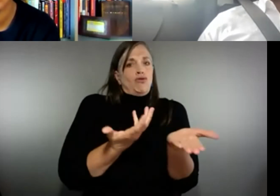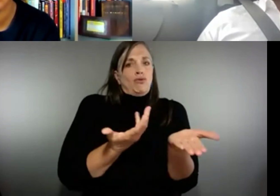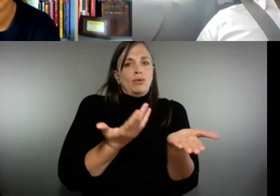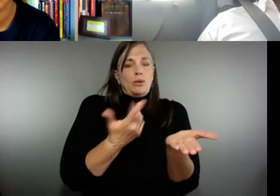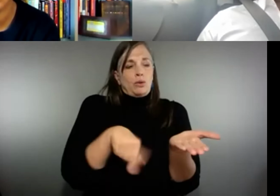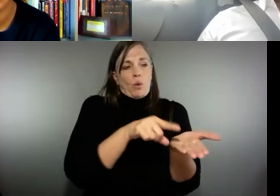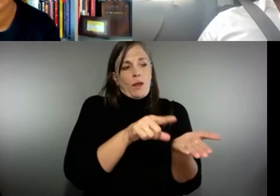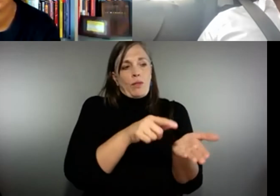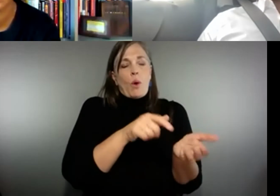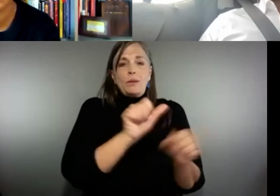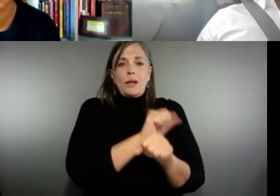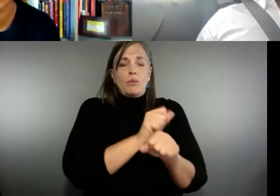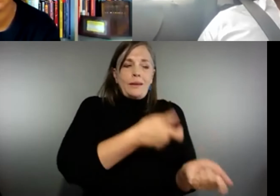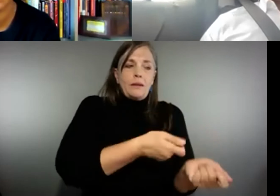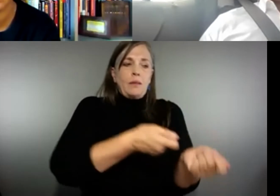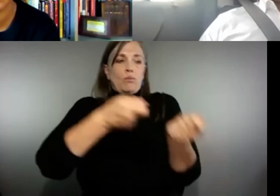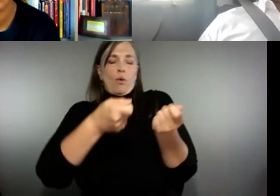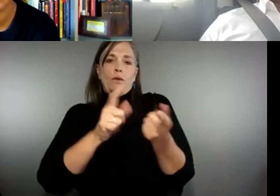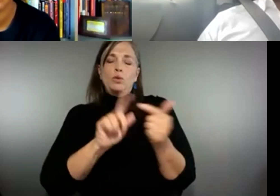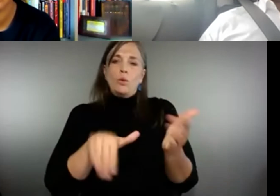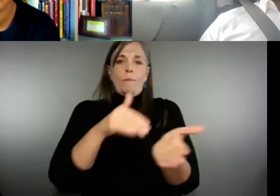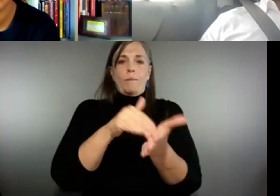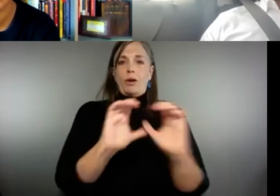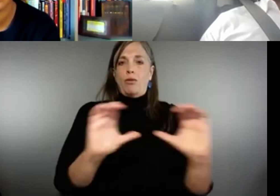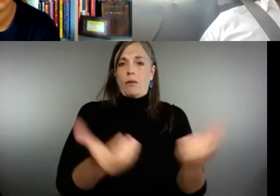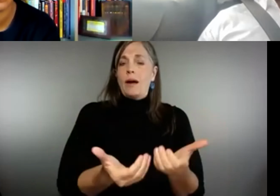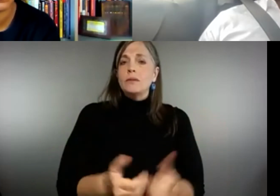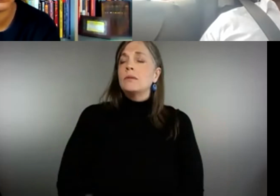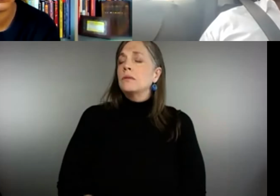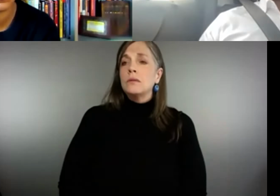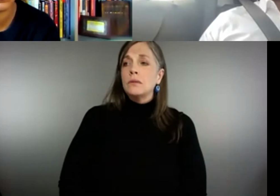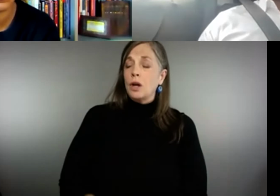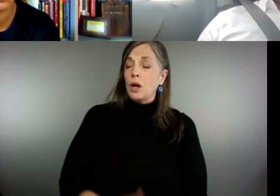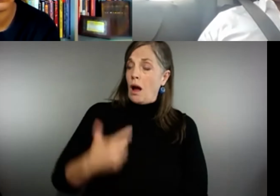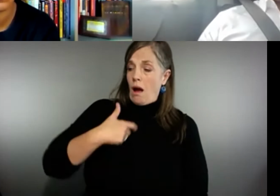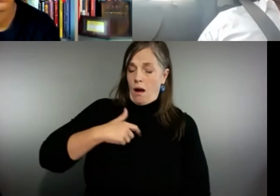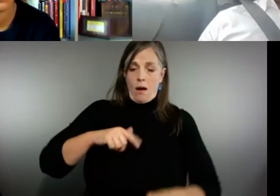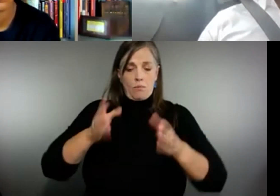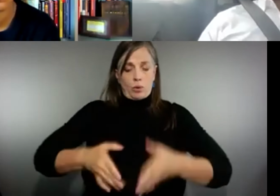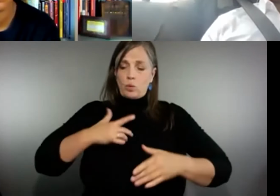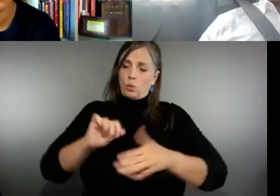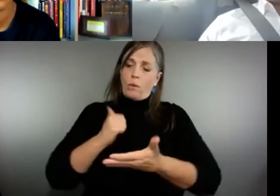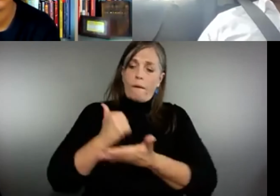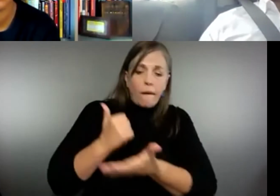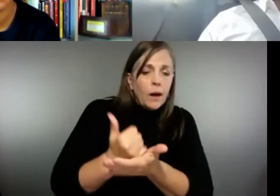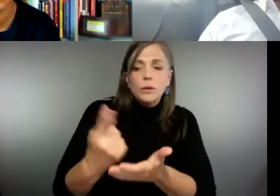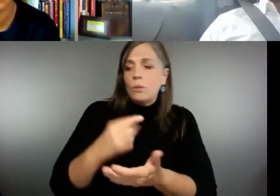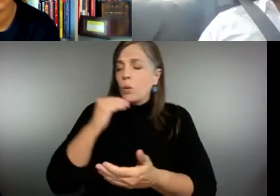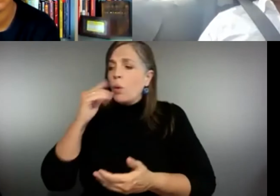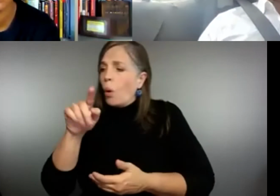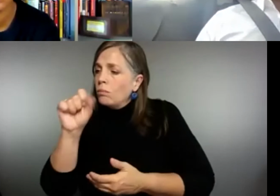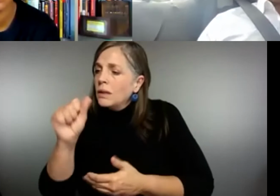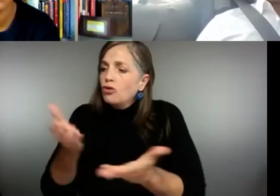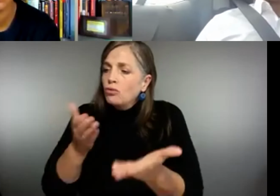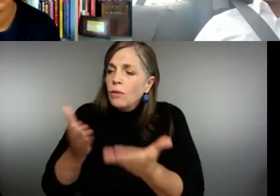class you should not have to be a person that helps someone with homeless services and then you find yourself in a shelter at the same